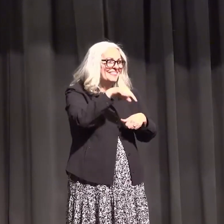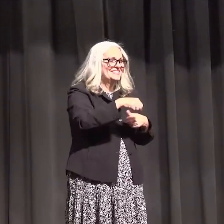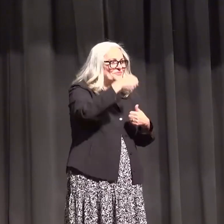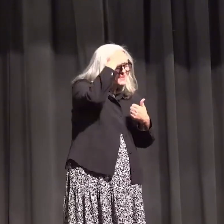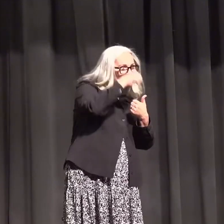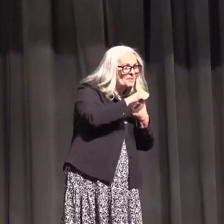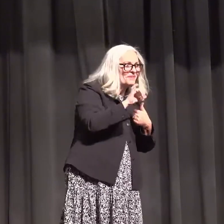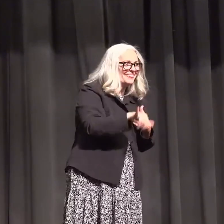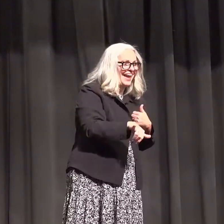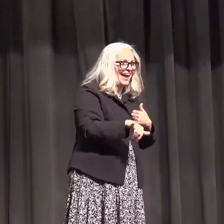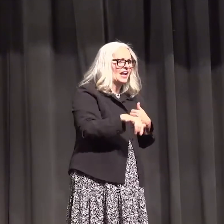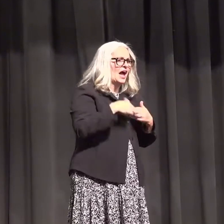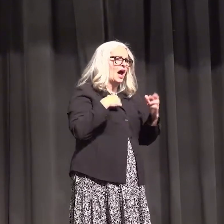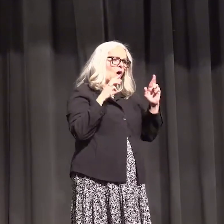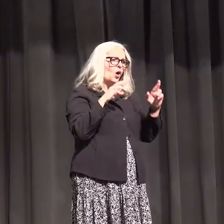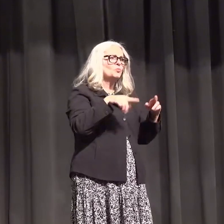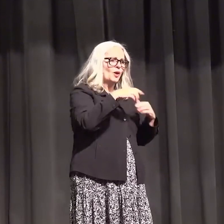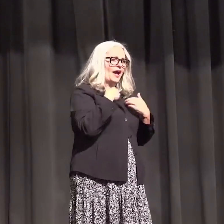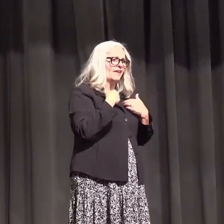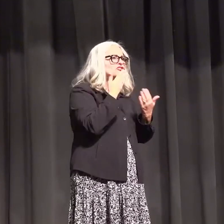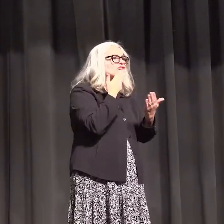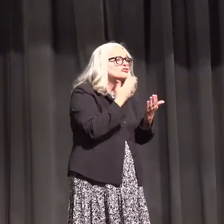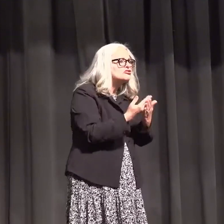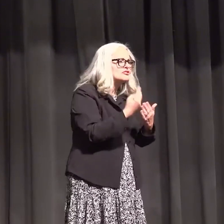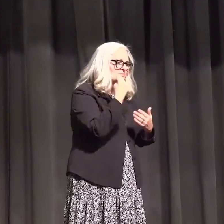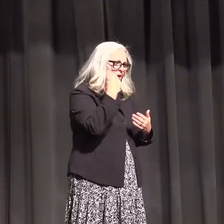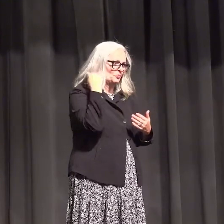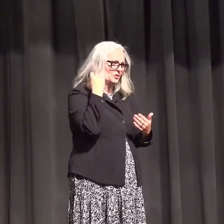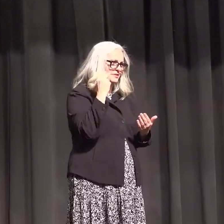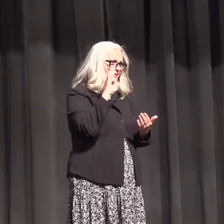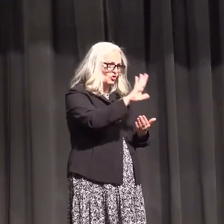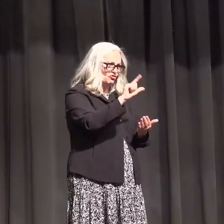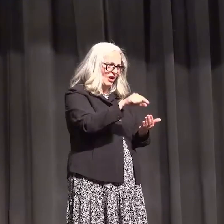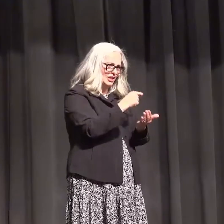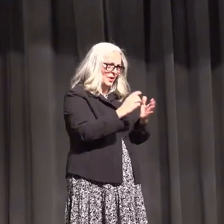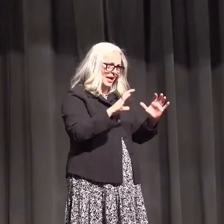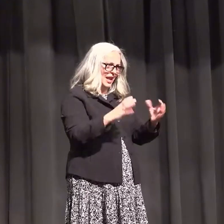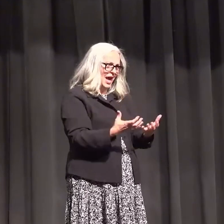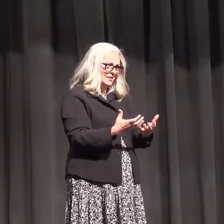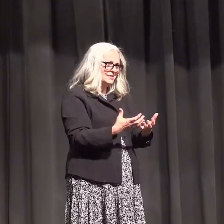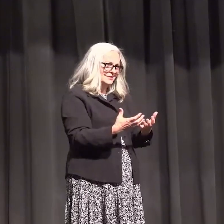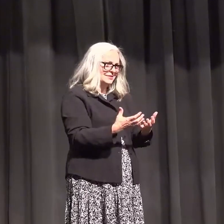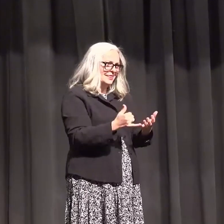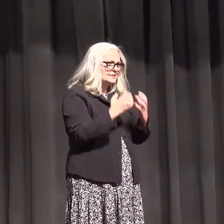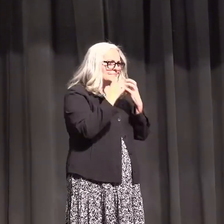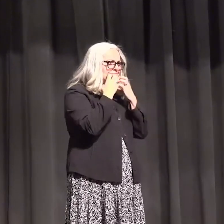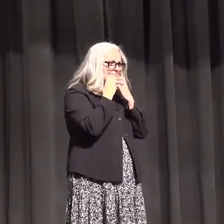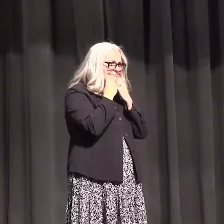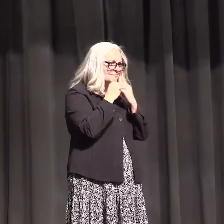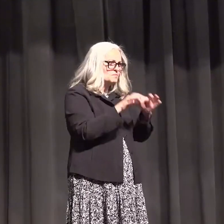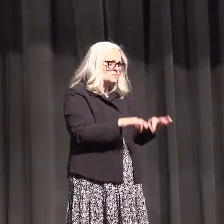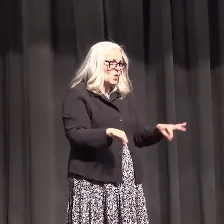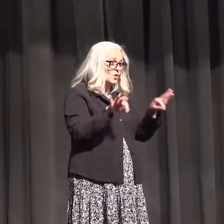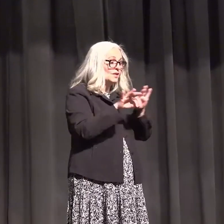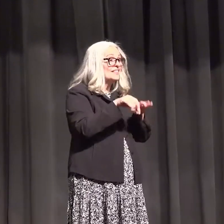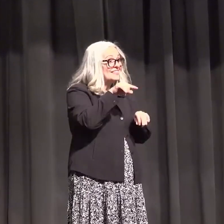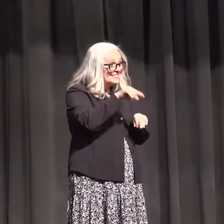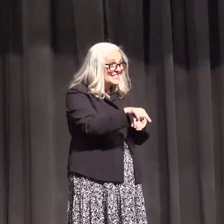have memories and be able to discuss those memories, and hopefully you will have good memories from your graduating class as well that you will cherish.